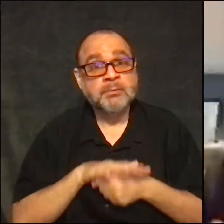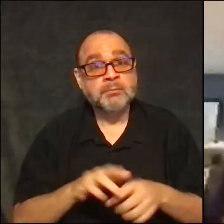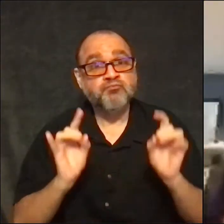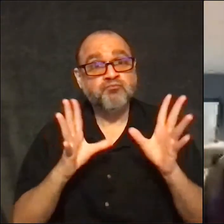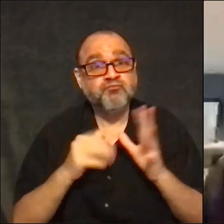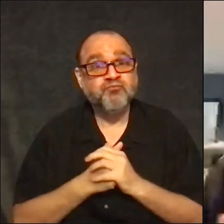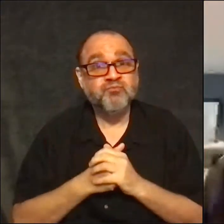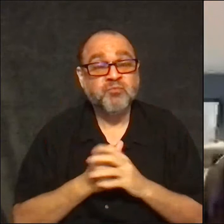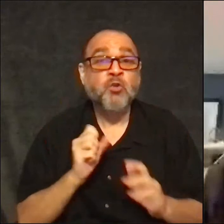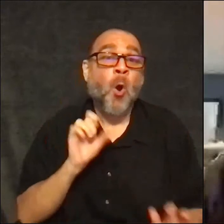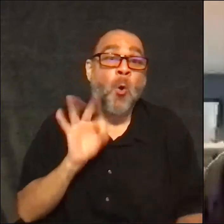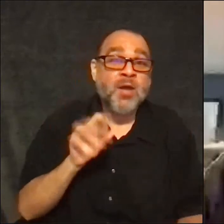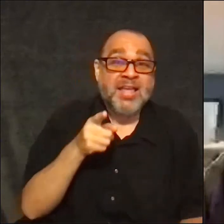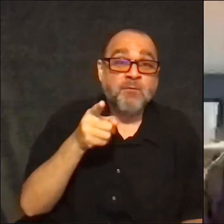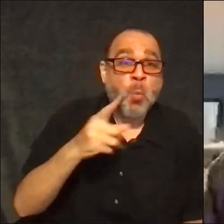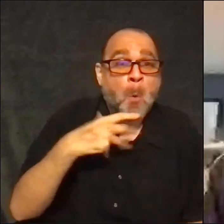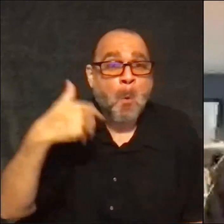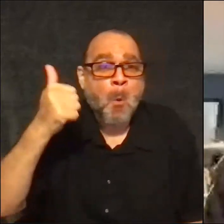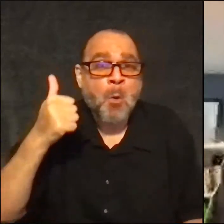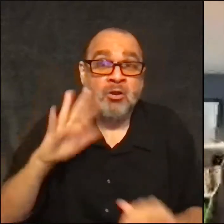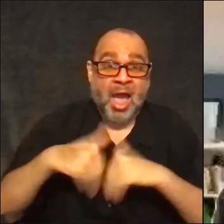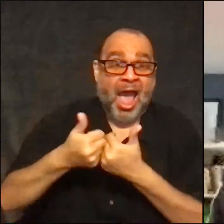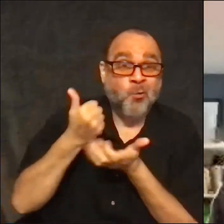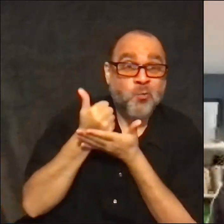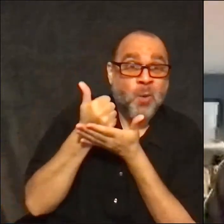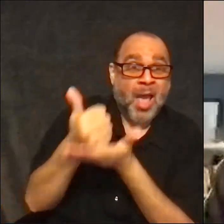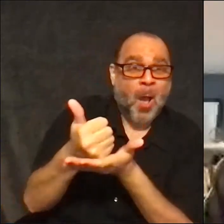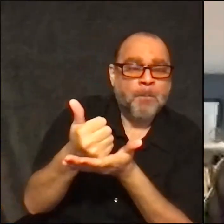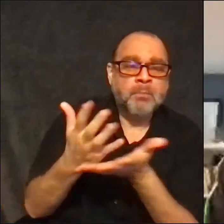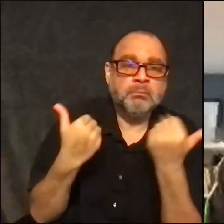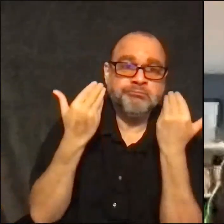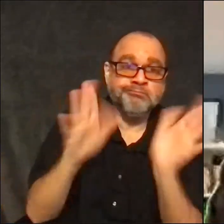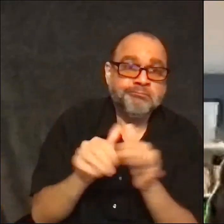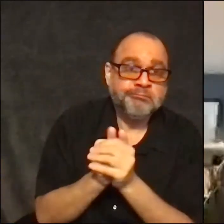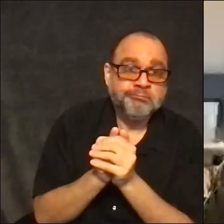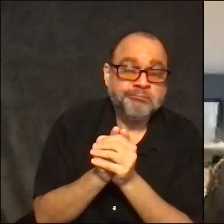you. I'm still learning how to shift from a life of code switching and